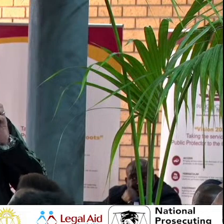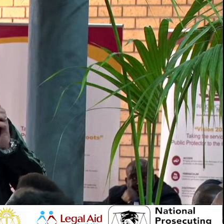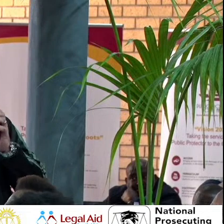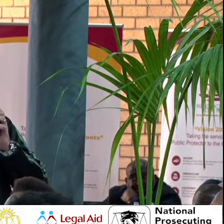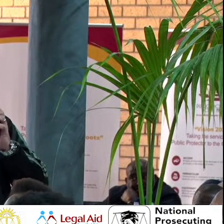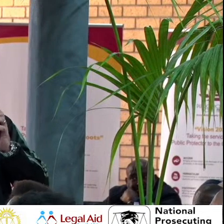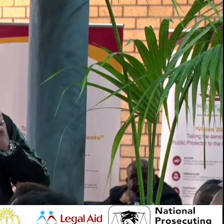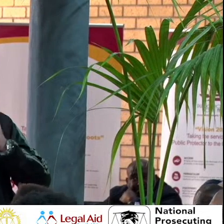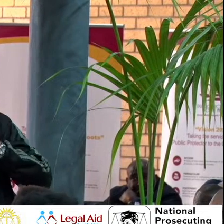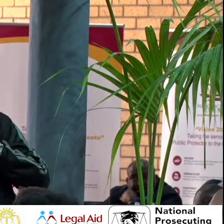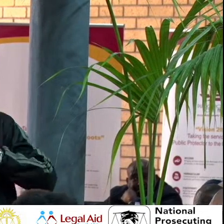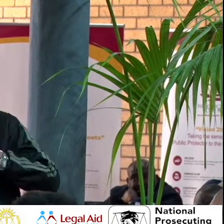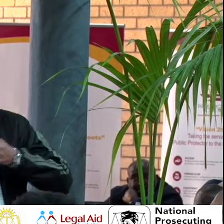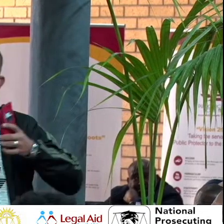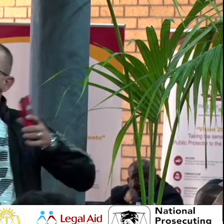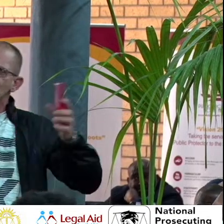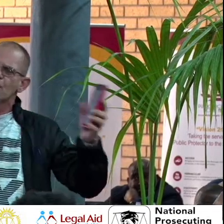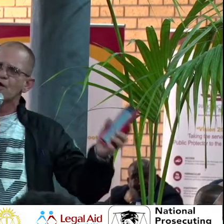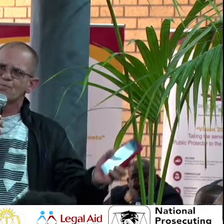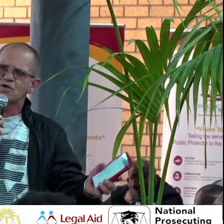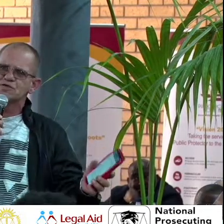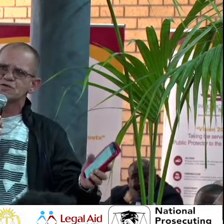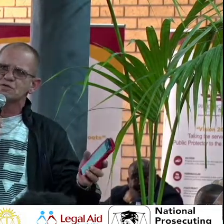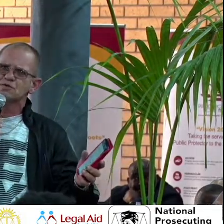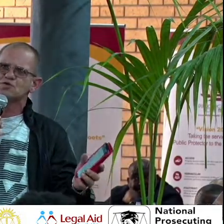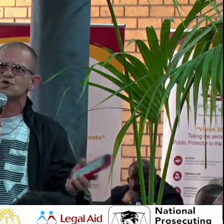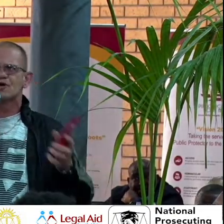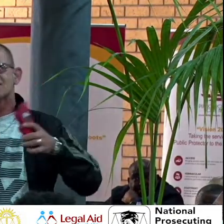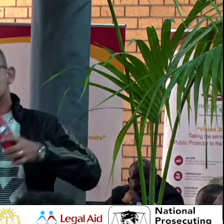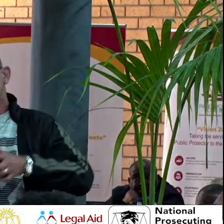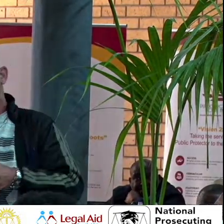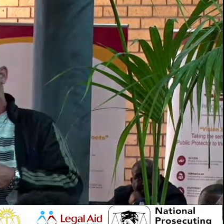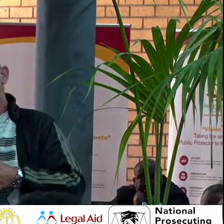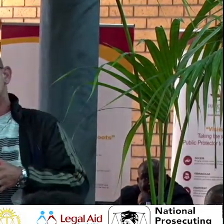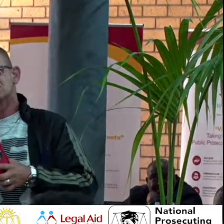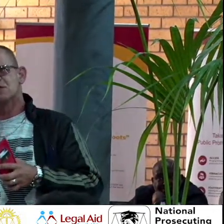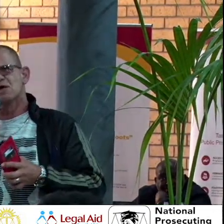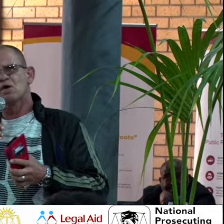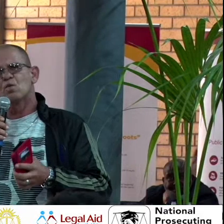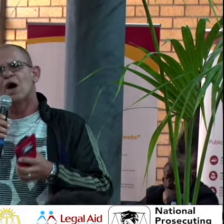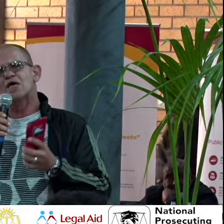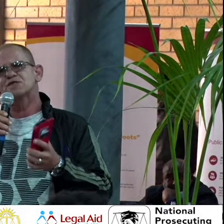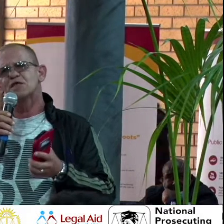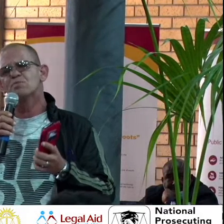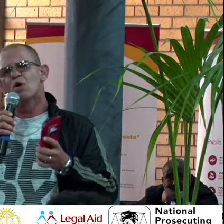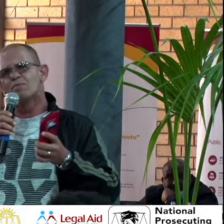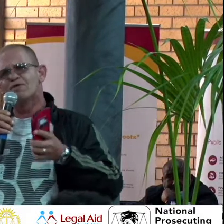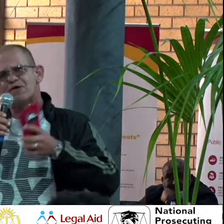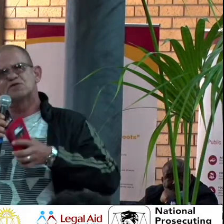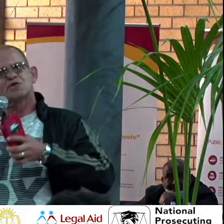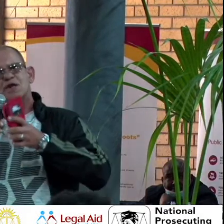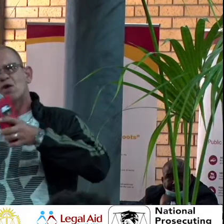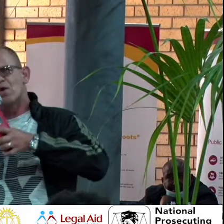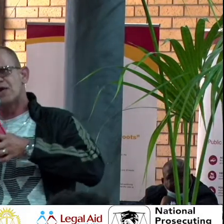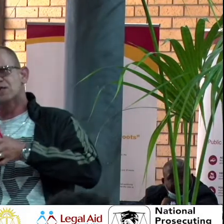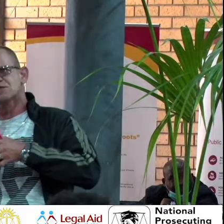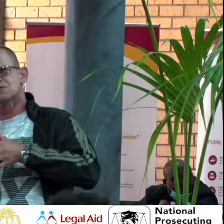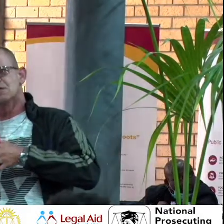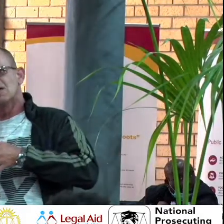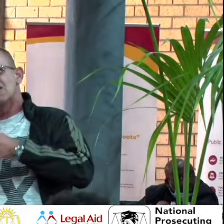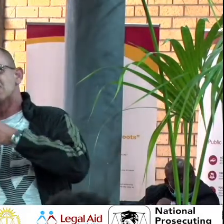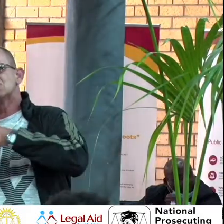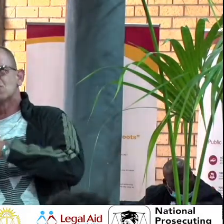I look at why wait until they go to prison to correct the behaviors? Why isn't there more prevention and